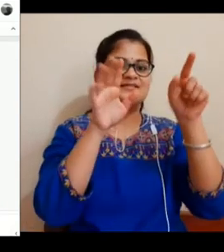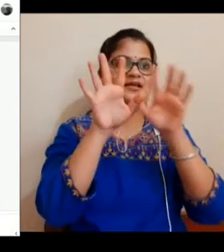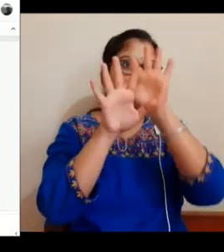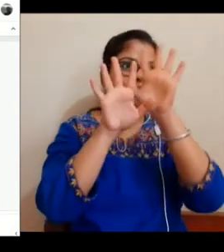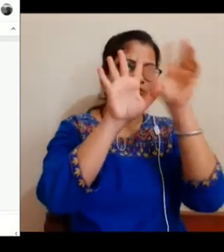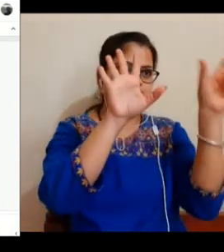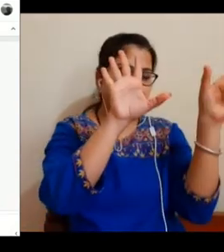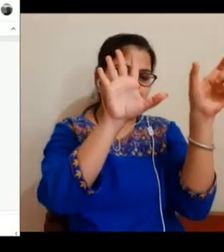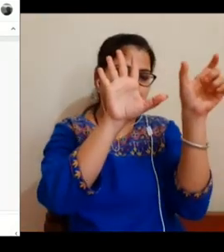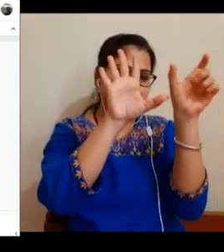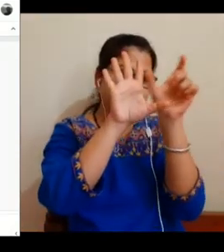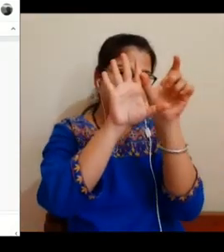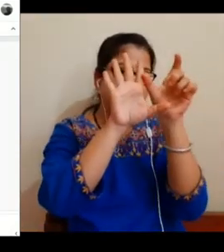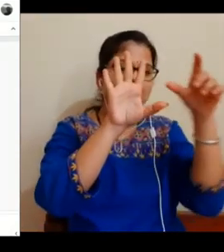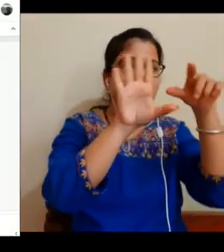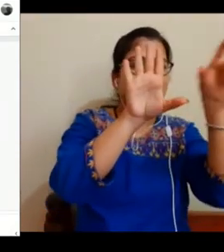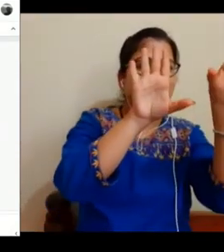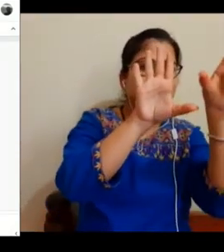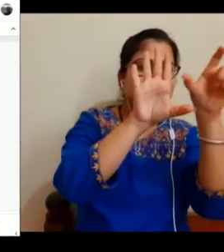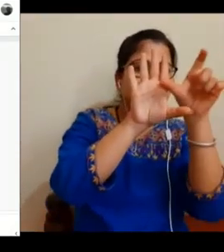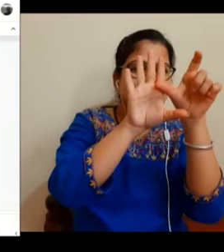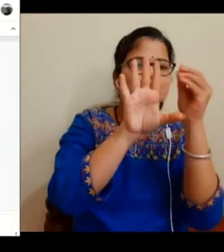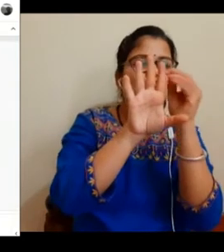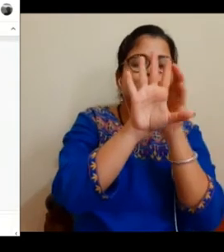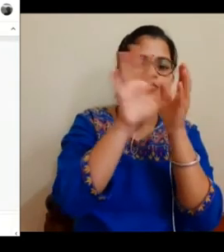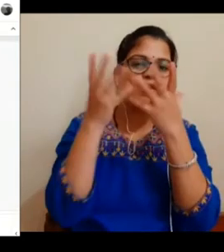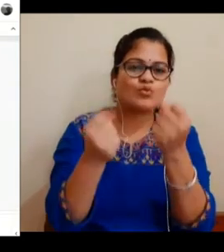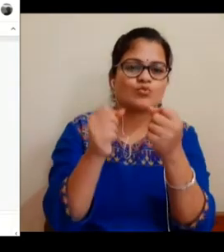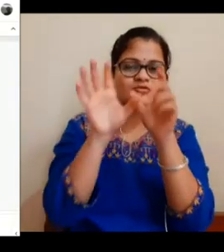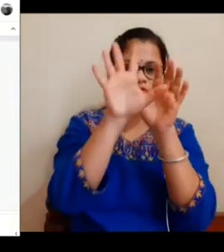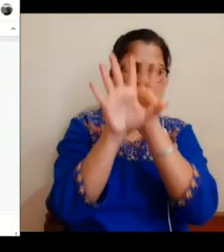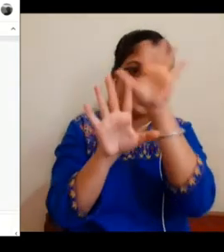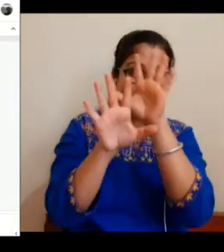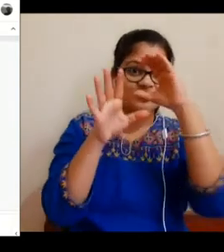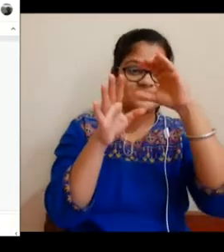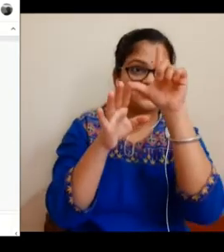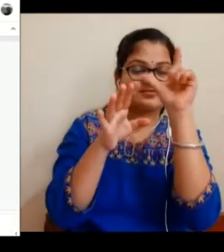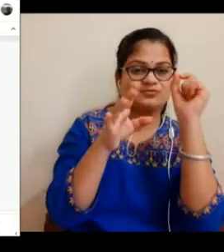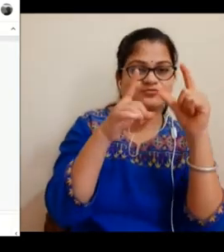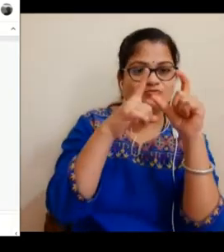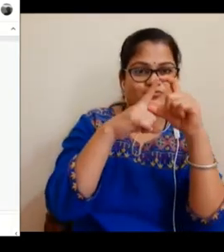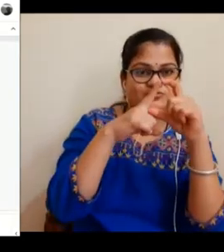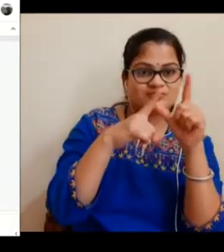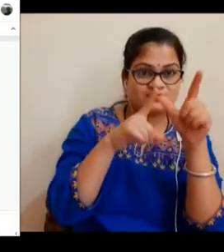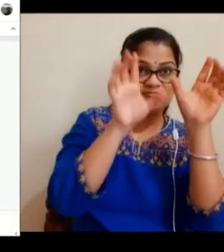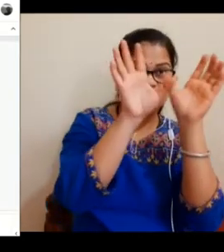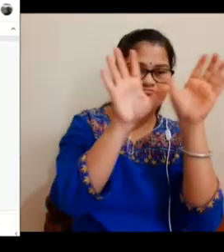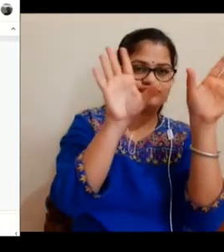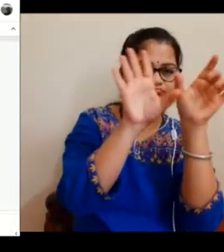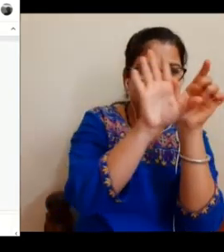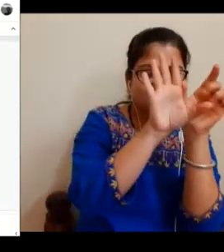further this side. Maybe the cloud can also move a little bit. And this star, I'll make it